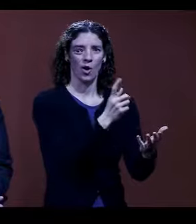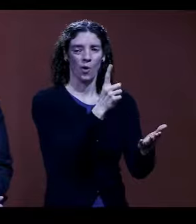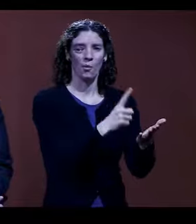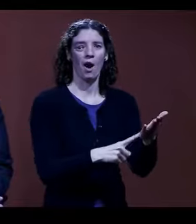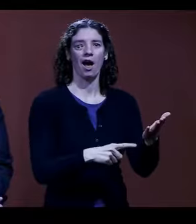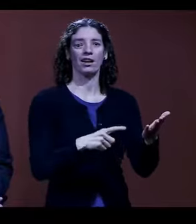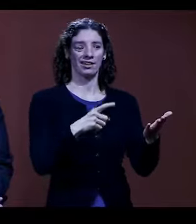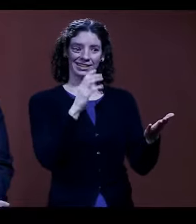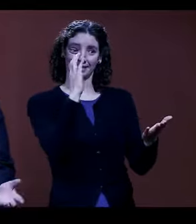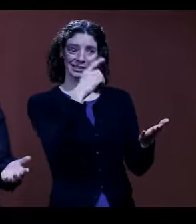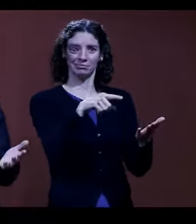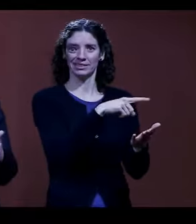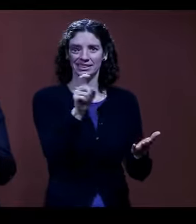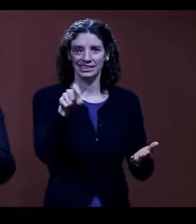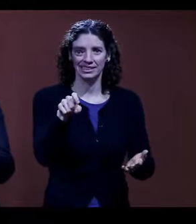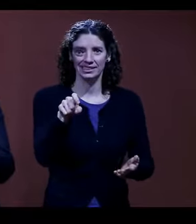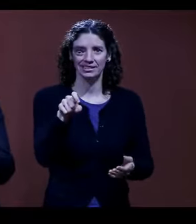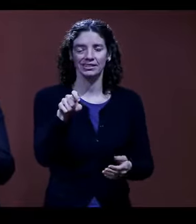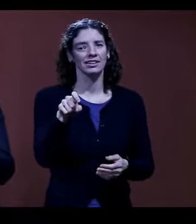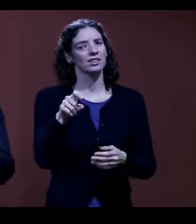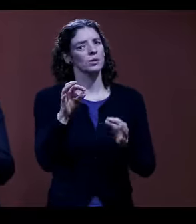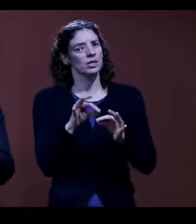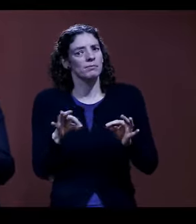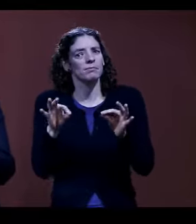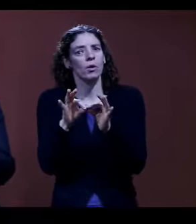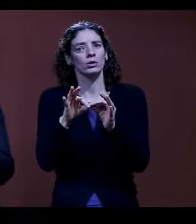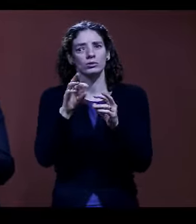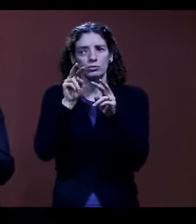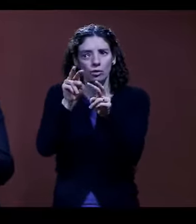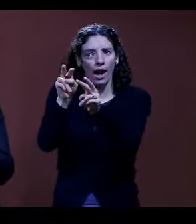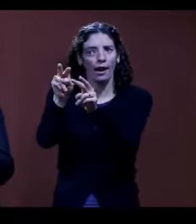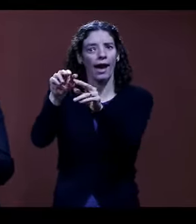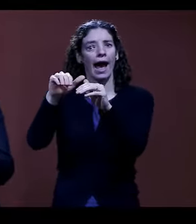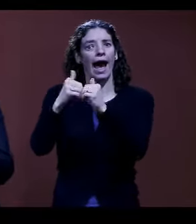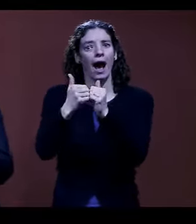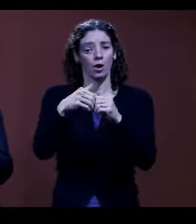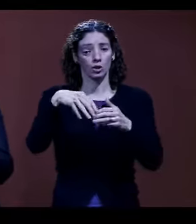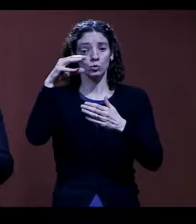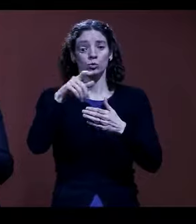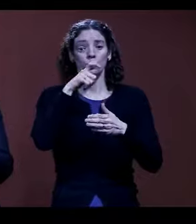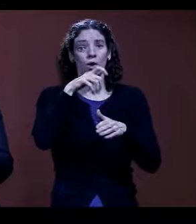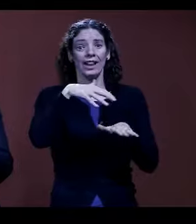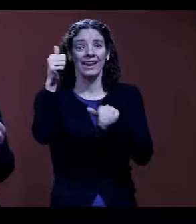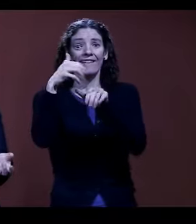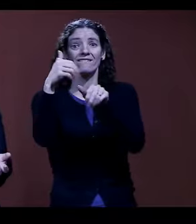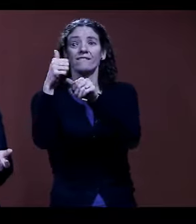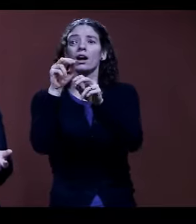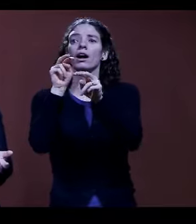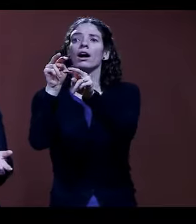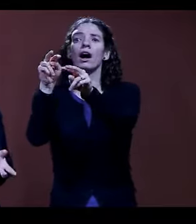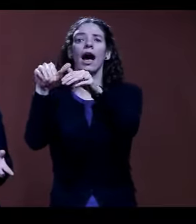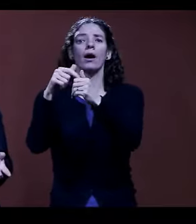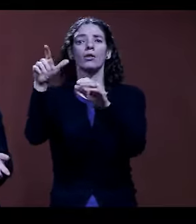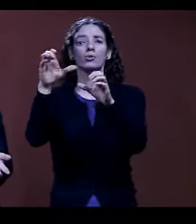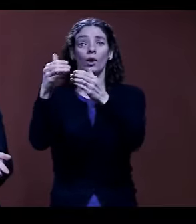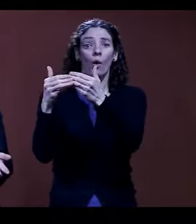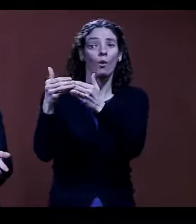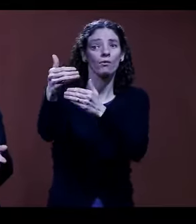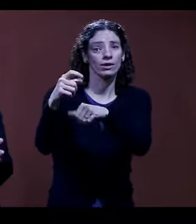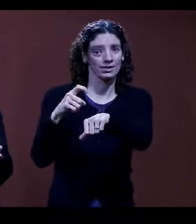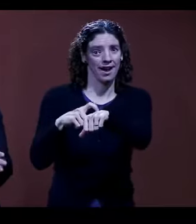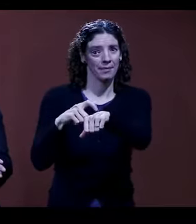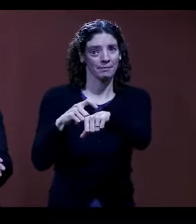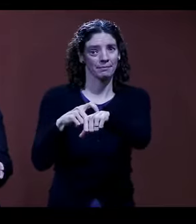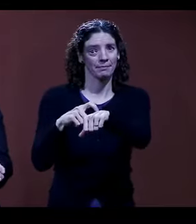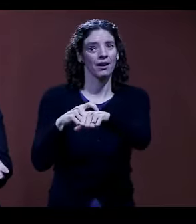exit status. And it's really important to track how your leavers are doing over time in order to see if the services and supports that we